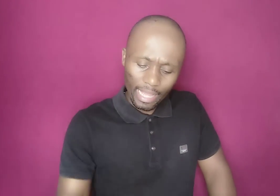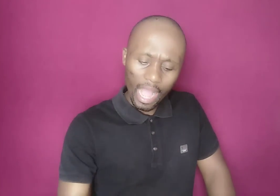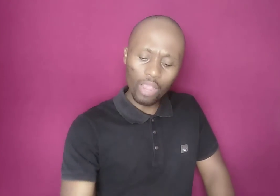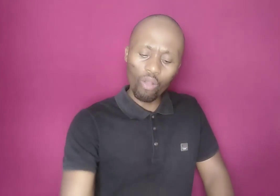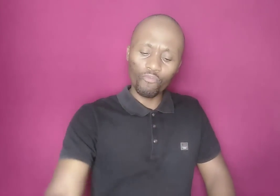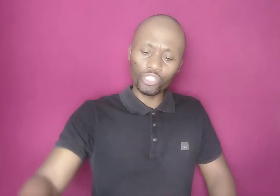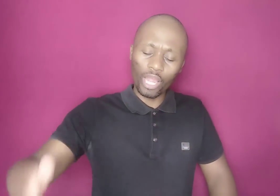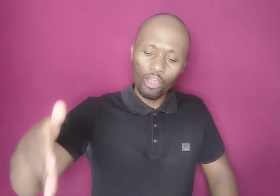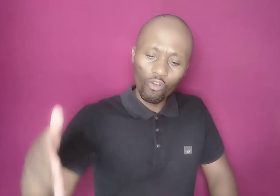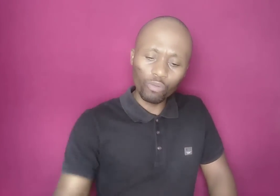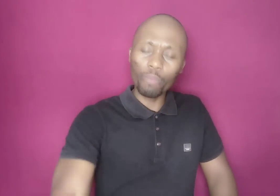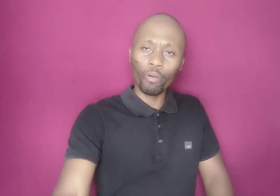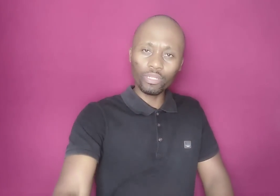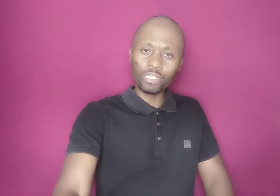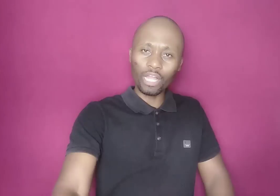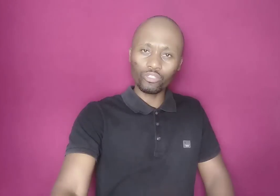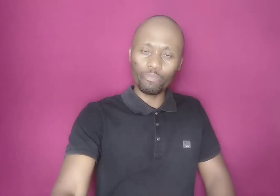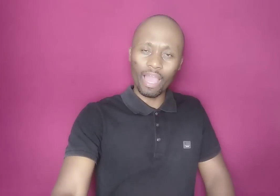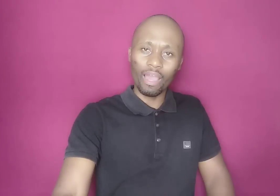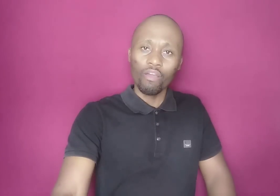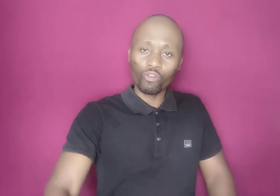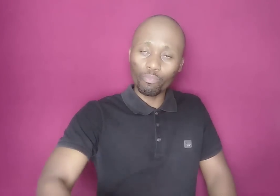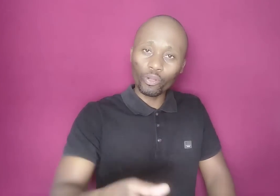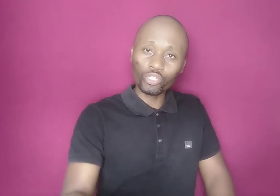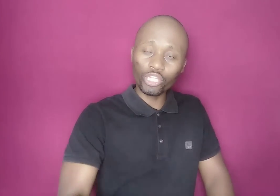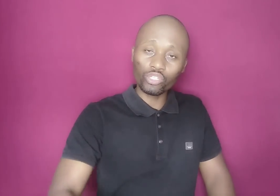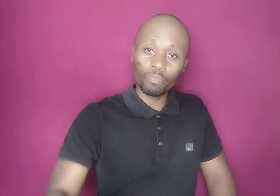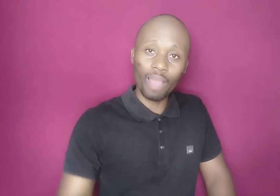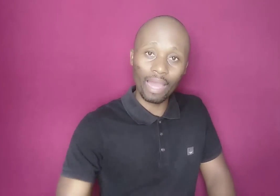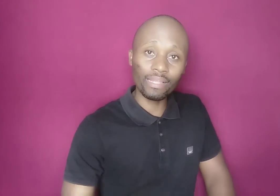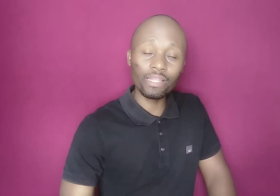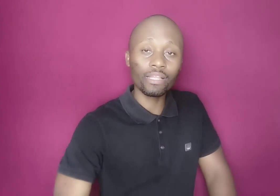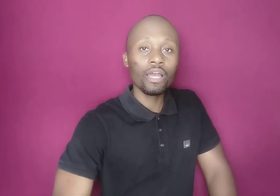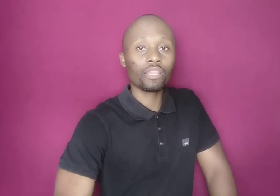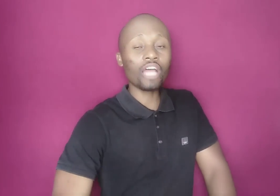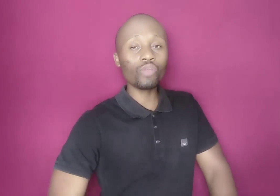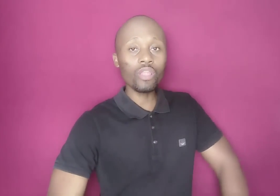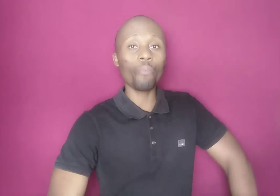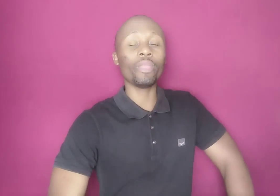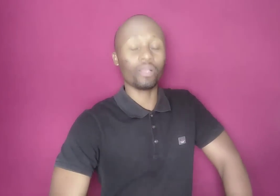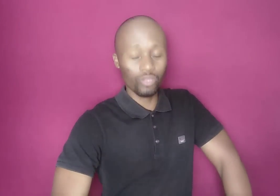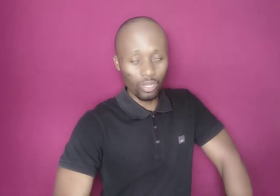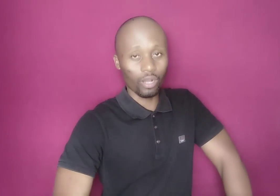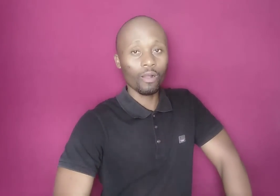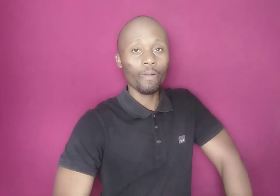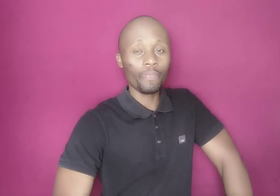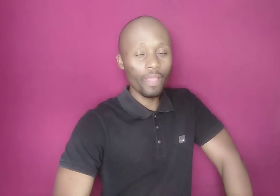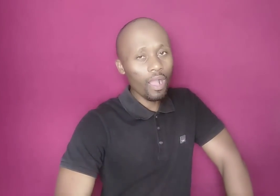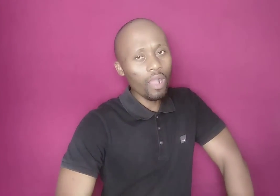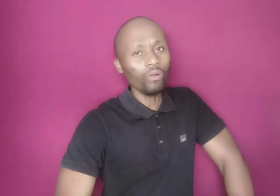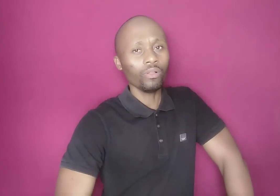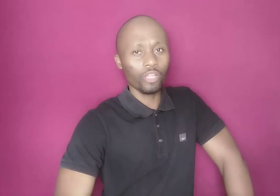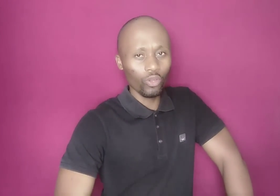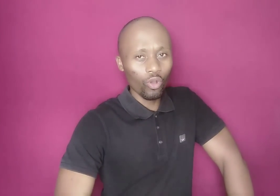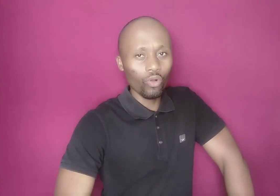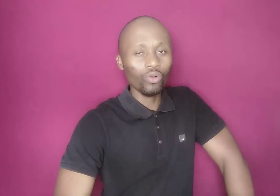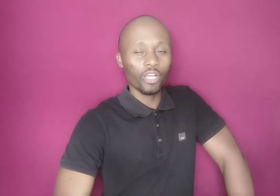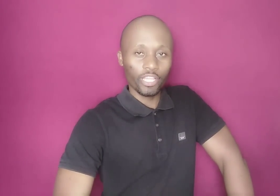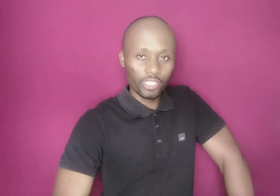high official from the political to be, from politicians to be arrested. That's when I'll be like, yo, now the law is